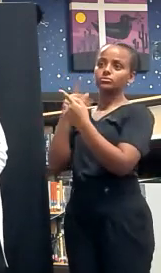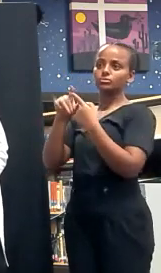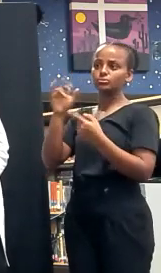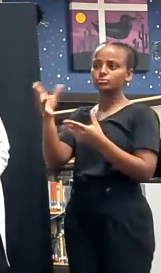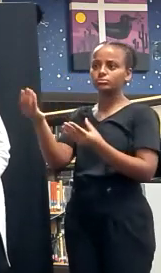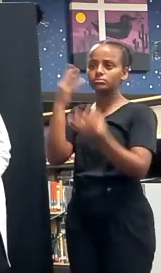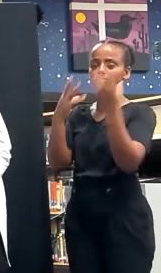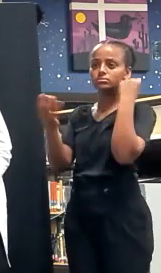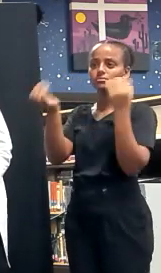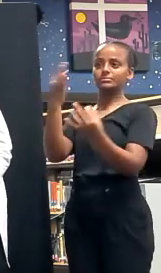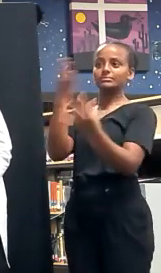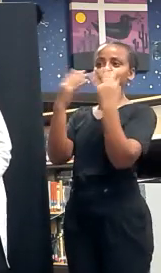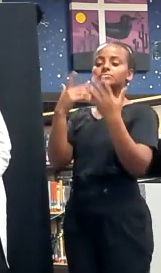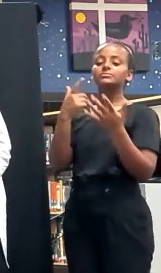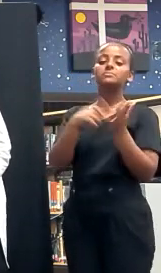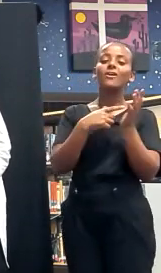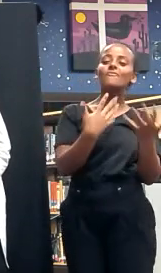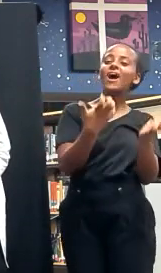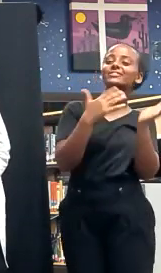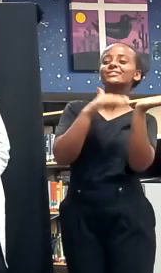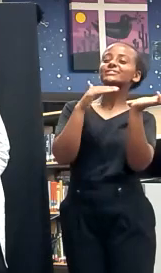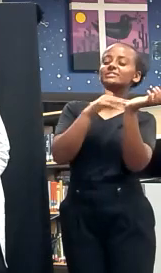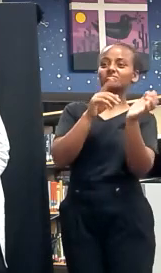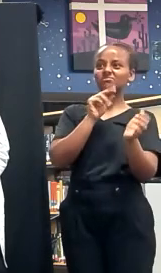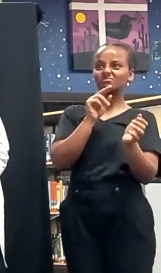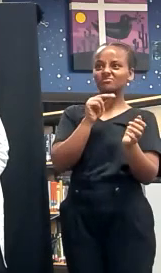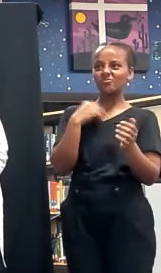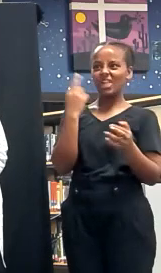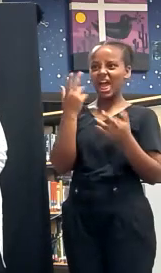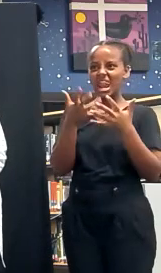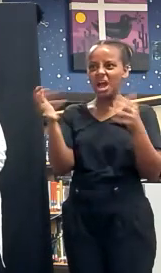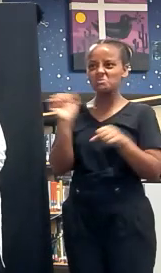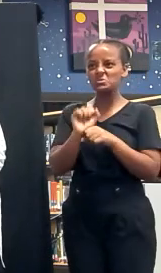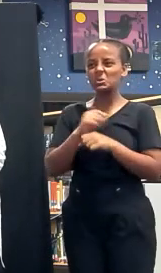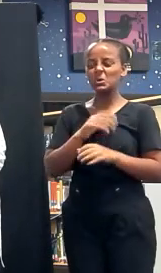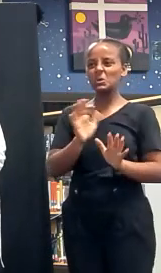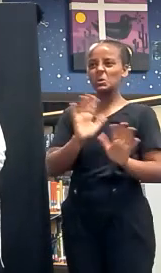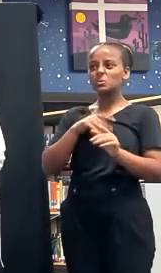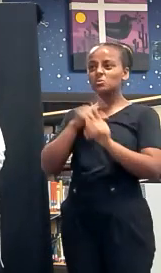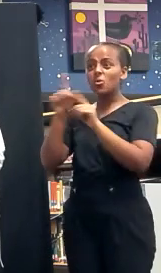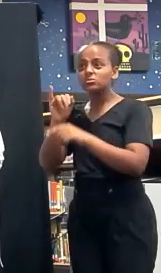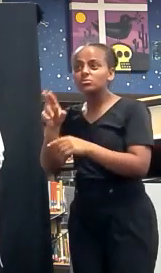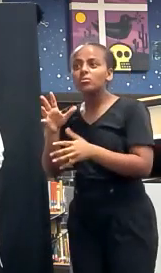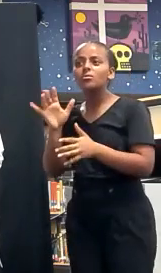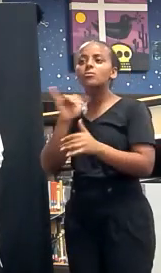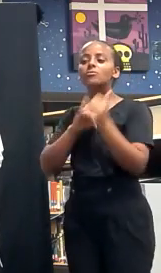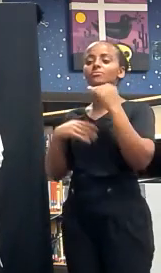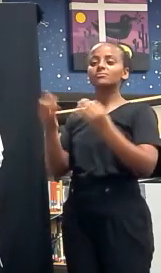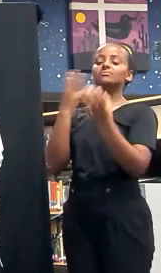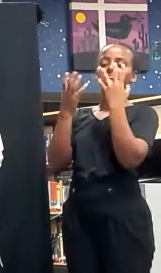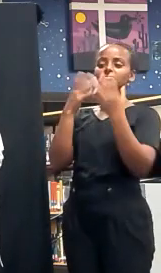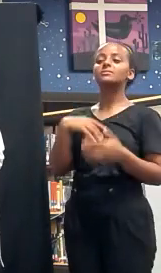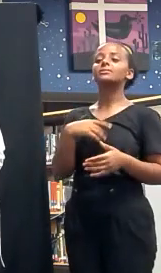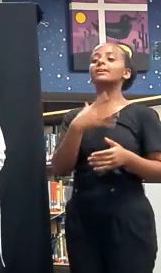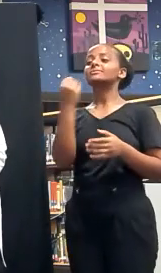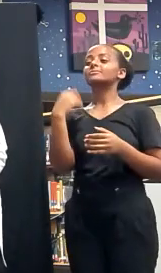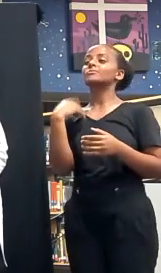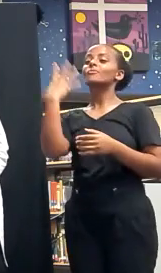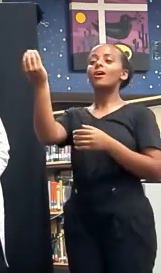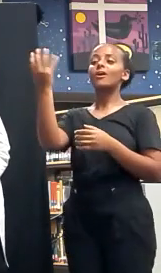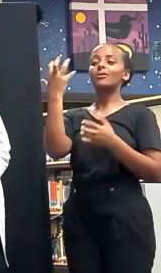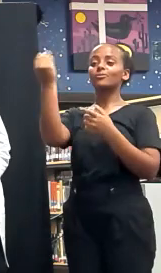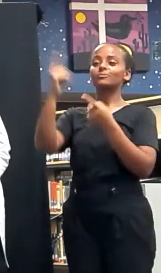decided how I want to go that route, but I don't want to become a doctor because it requires so much